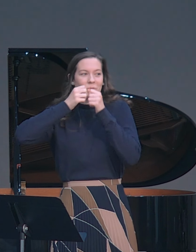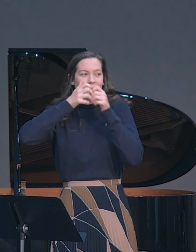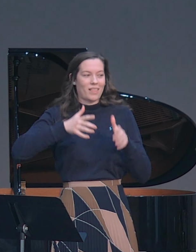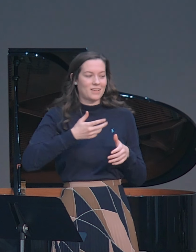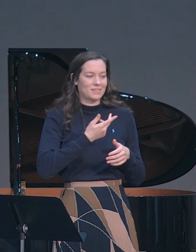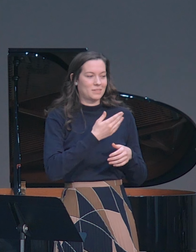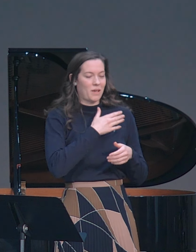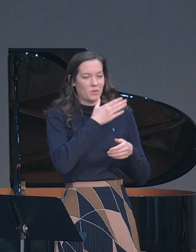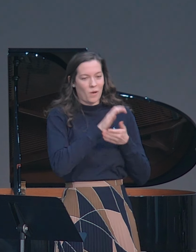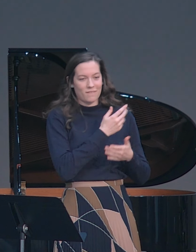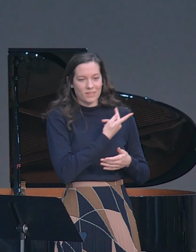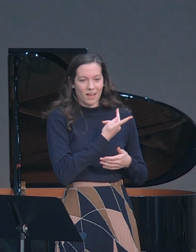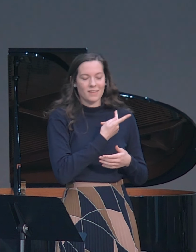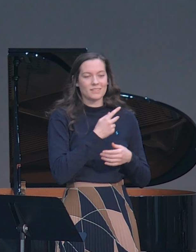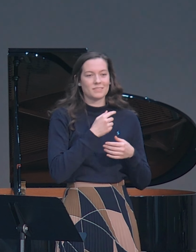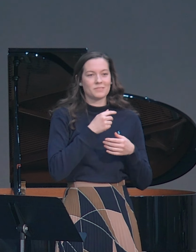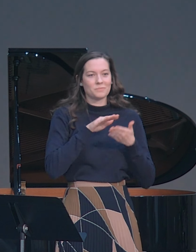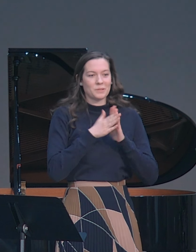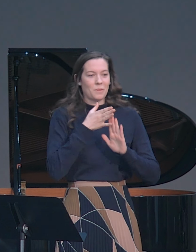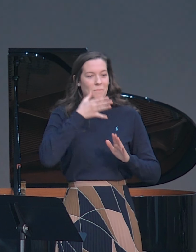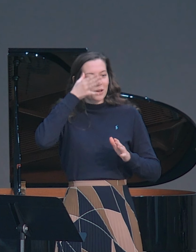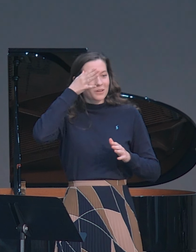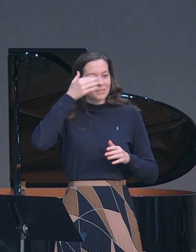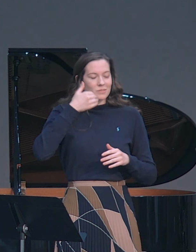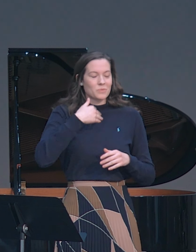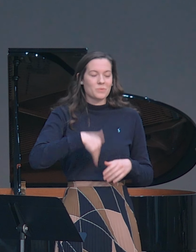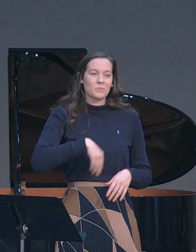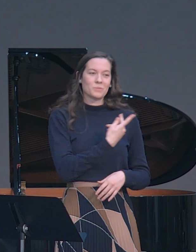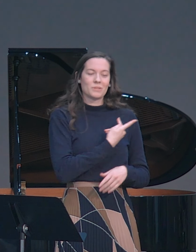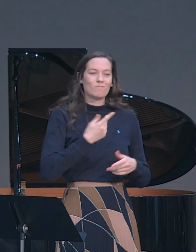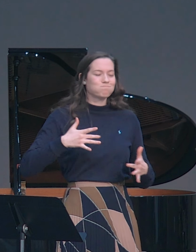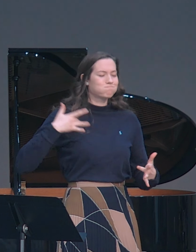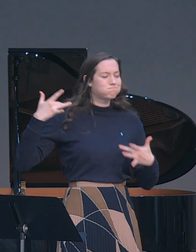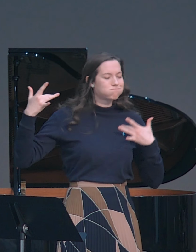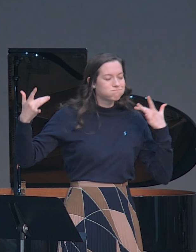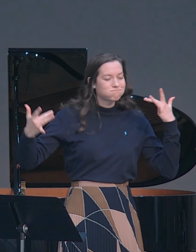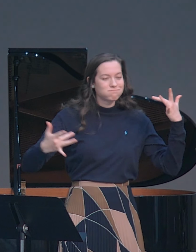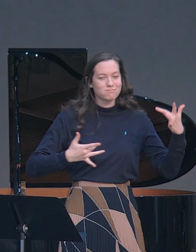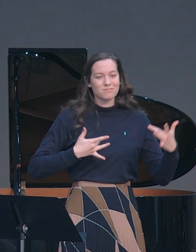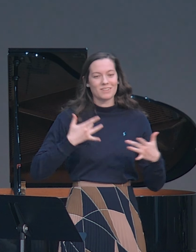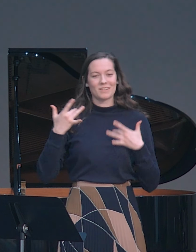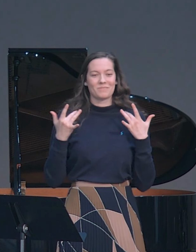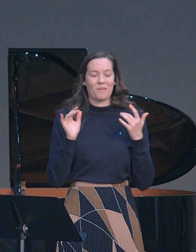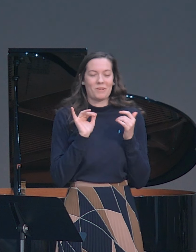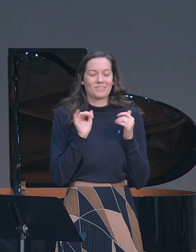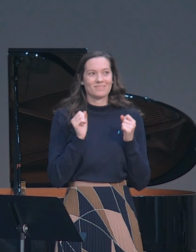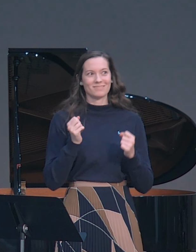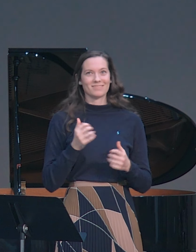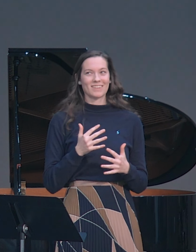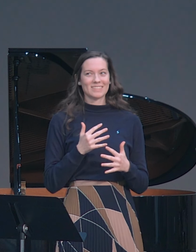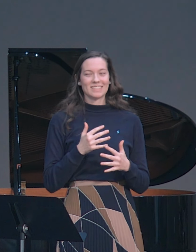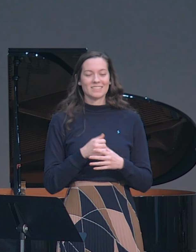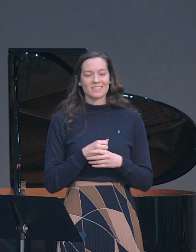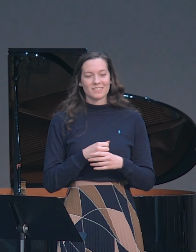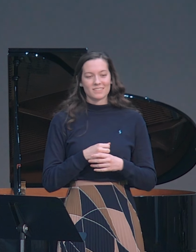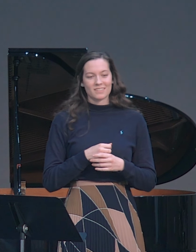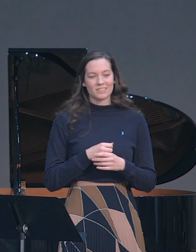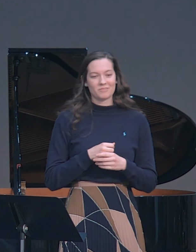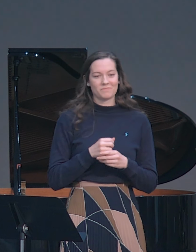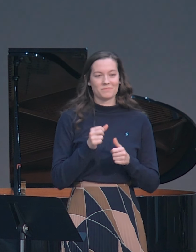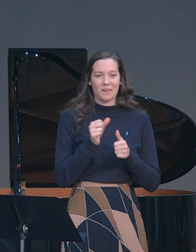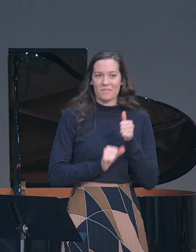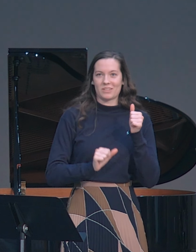become parents, the excitement that we had was inexpressible, yet daunting. With each